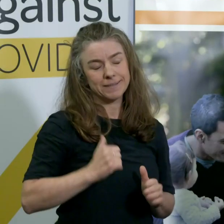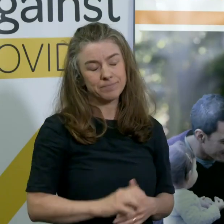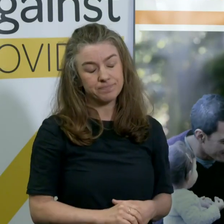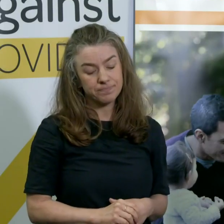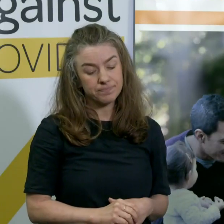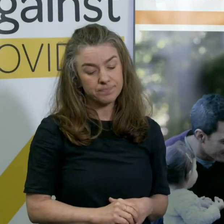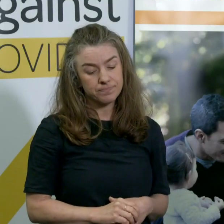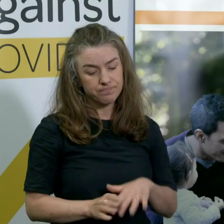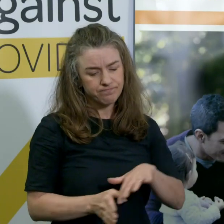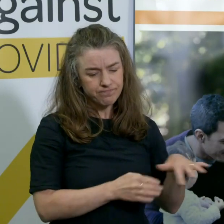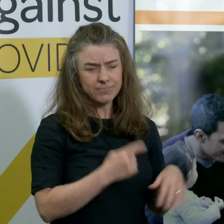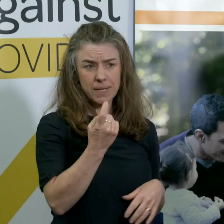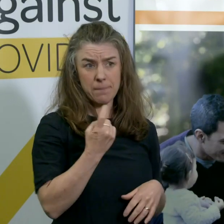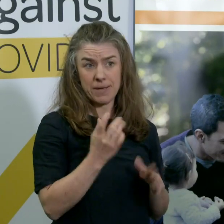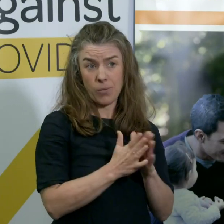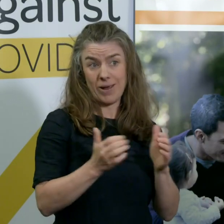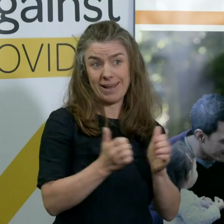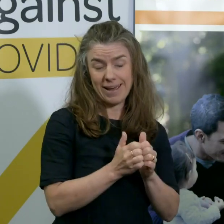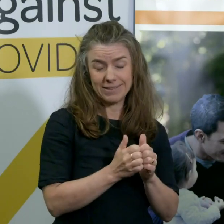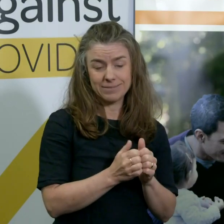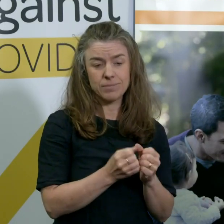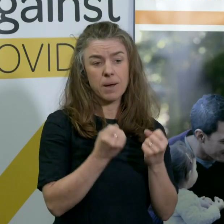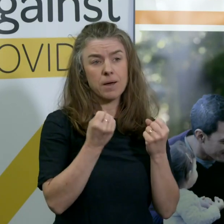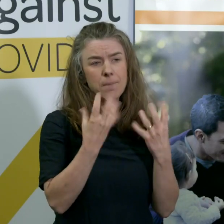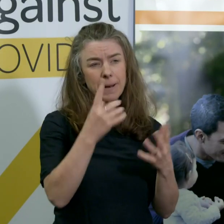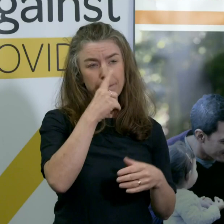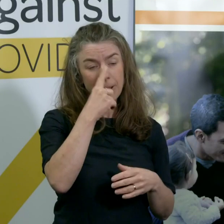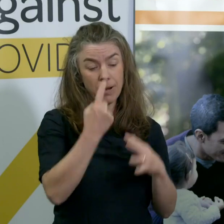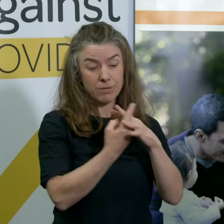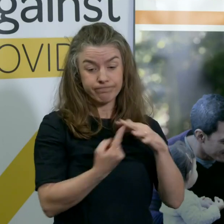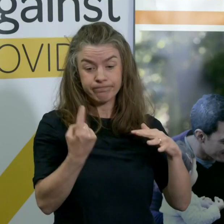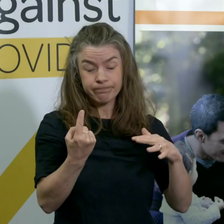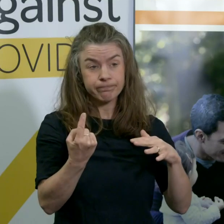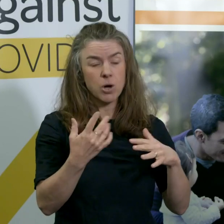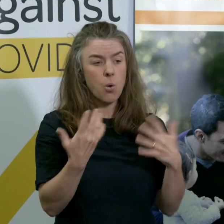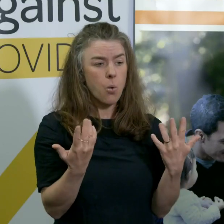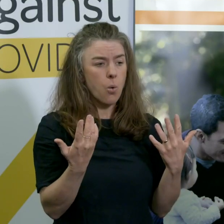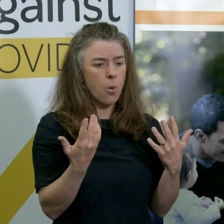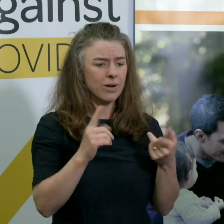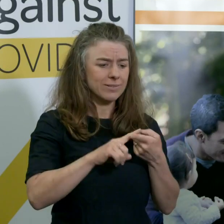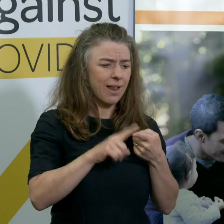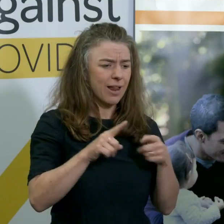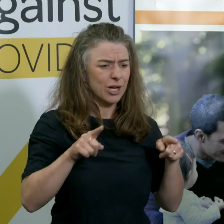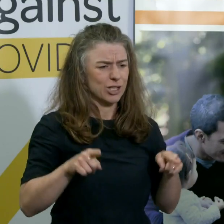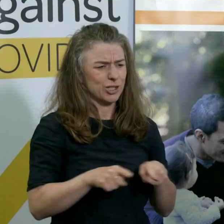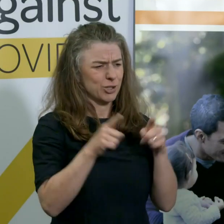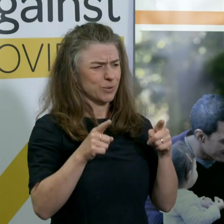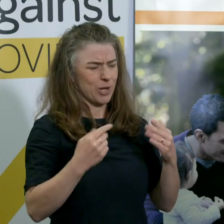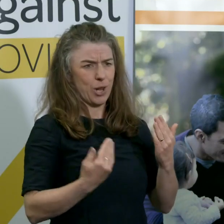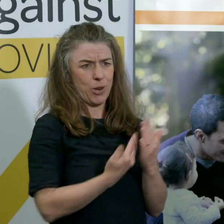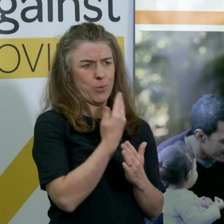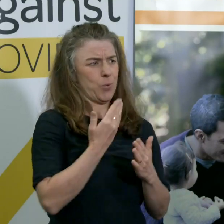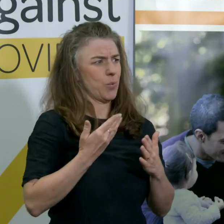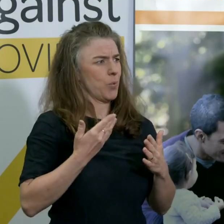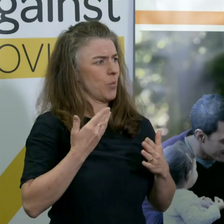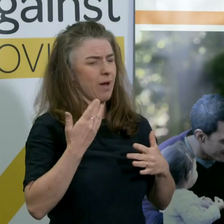We're coming up to the weekend, and for many people, either in self-isolation or getting used to a new way of